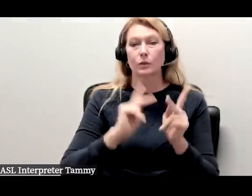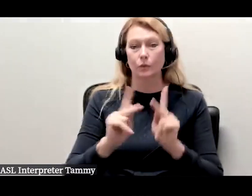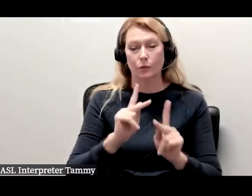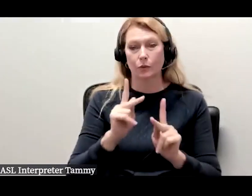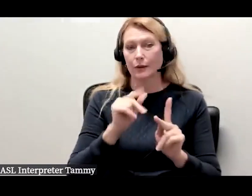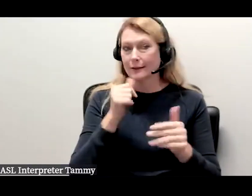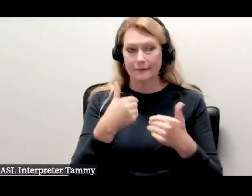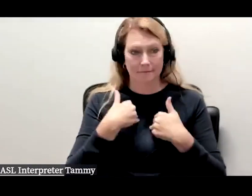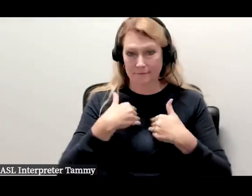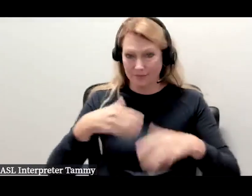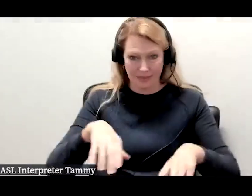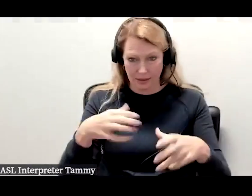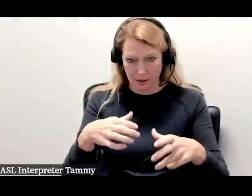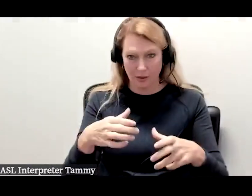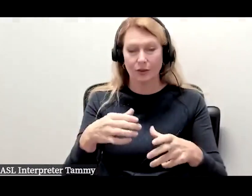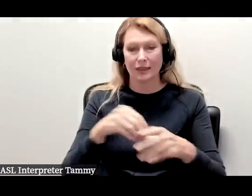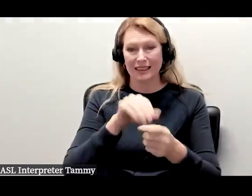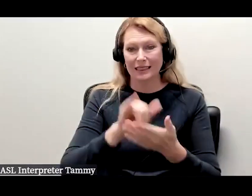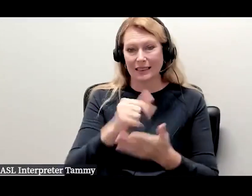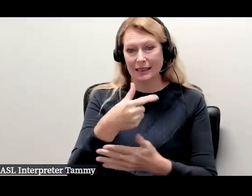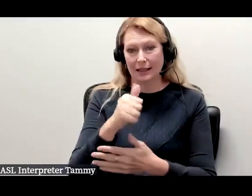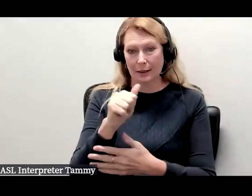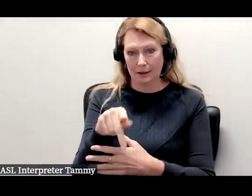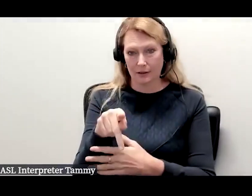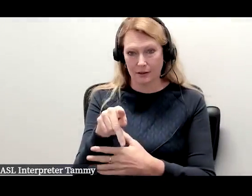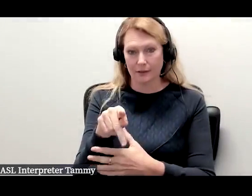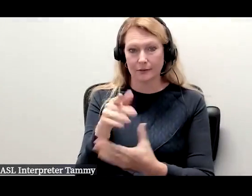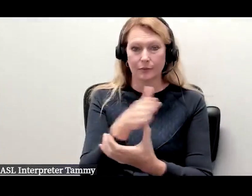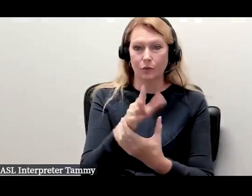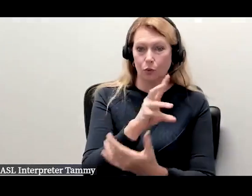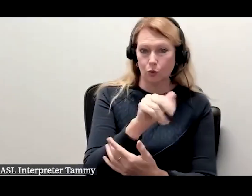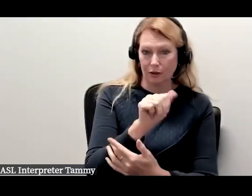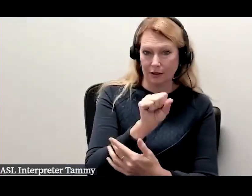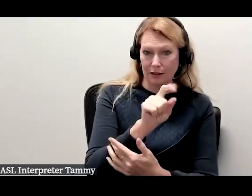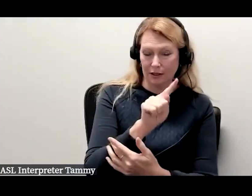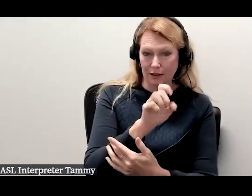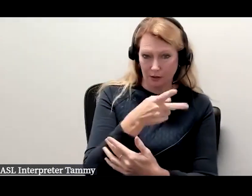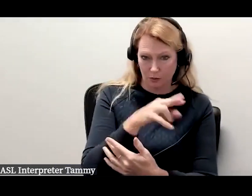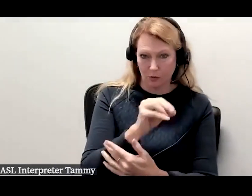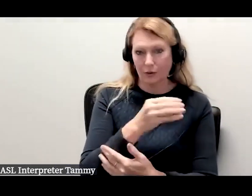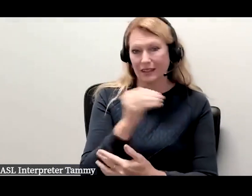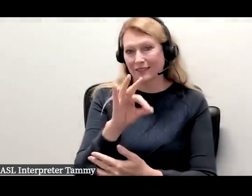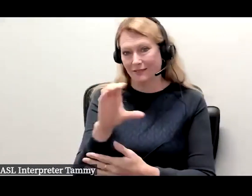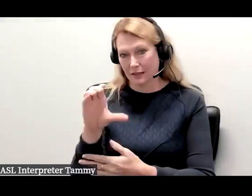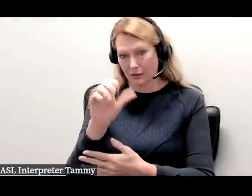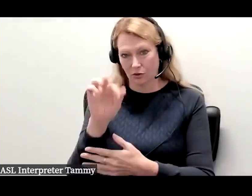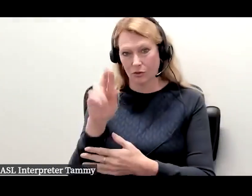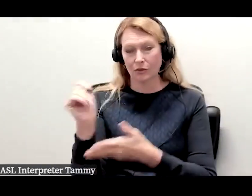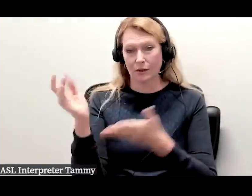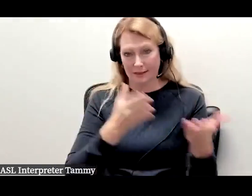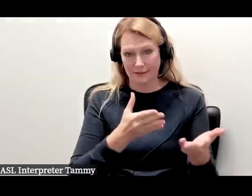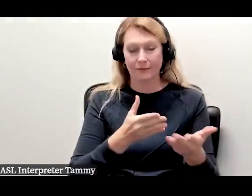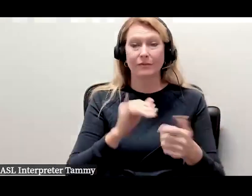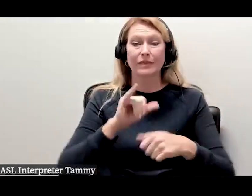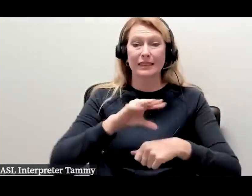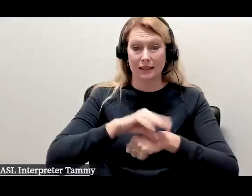don't have a can currently or in that gap between Waste Pro cart pickup and FCC cart delivery. The guidance that we